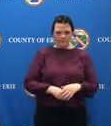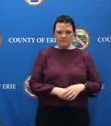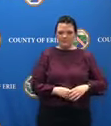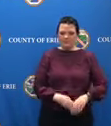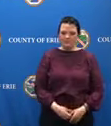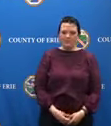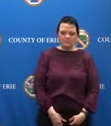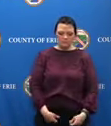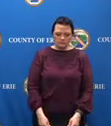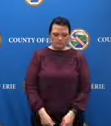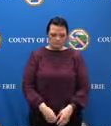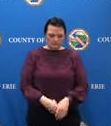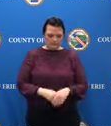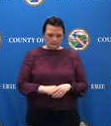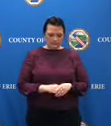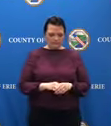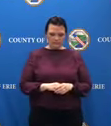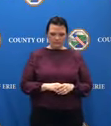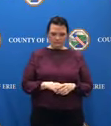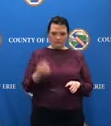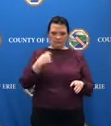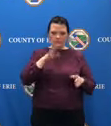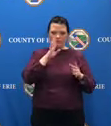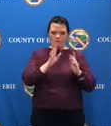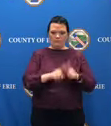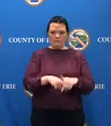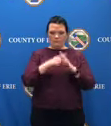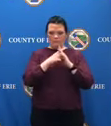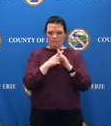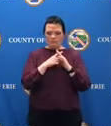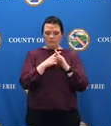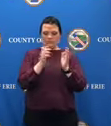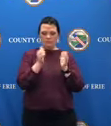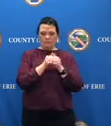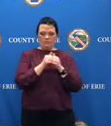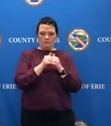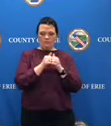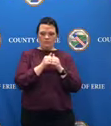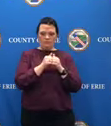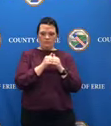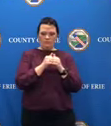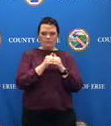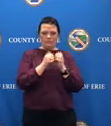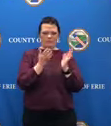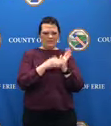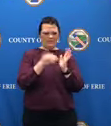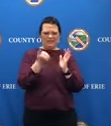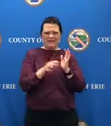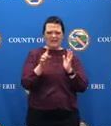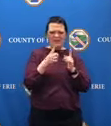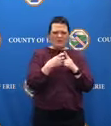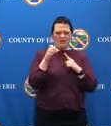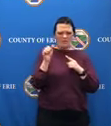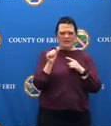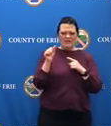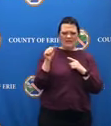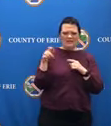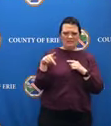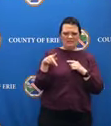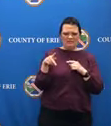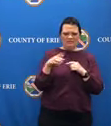media. So we will start with, once again, do we have anybody from AP on?